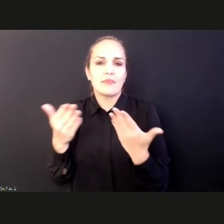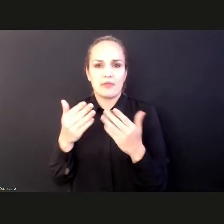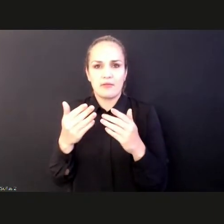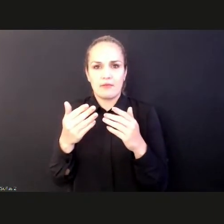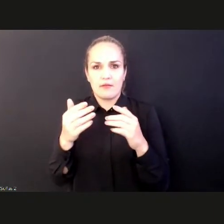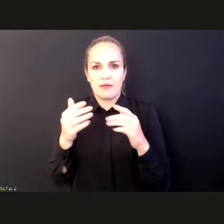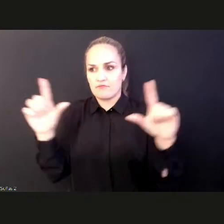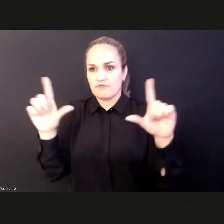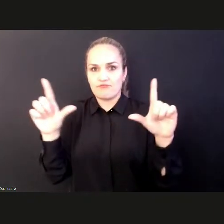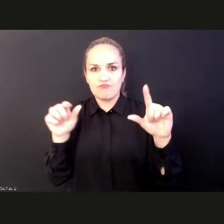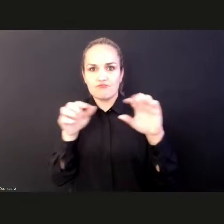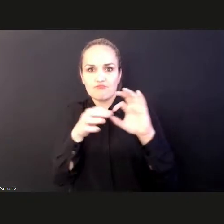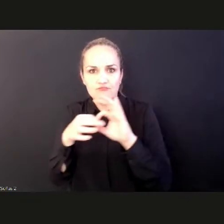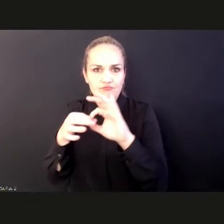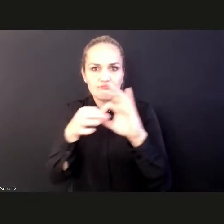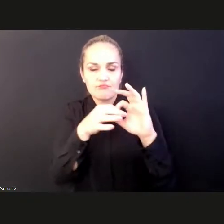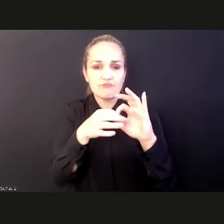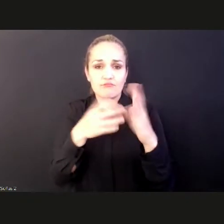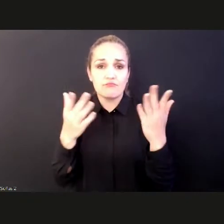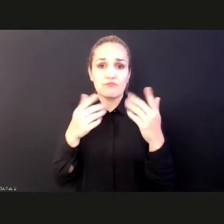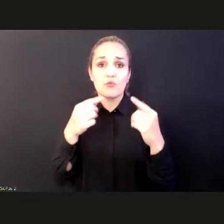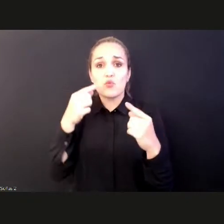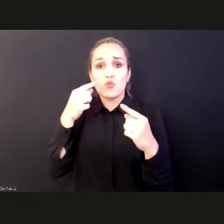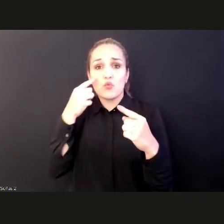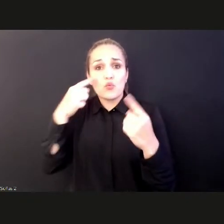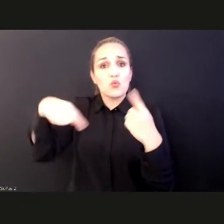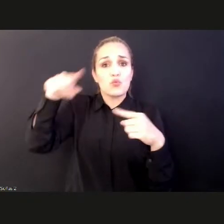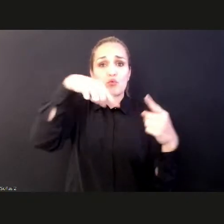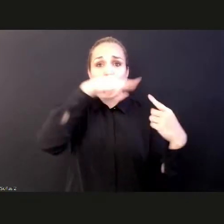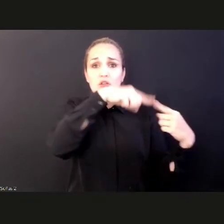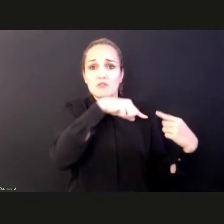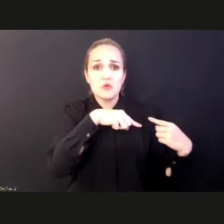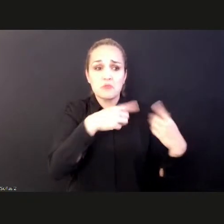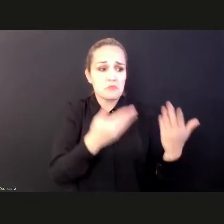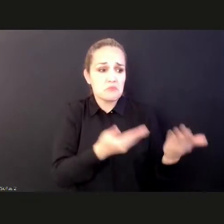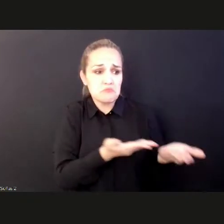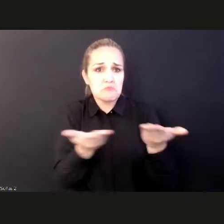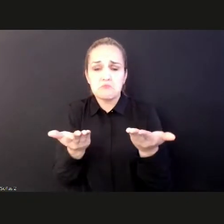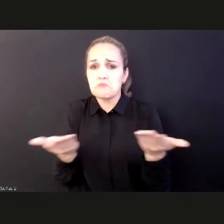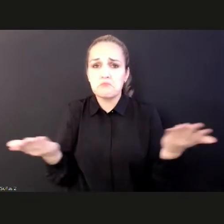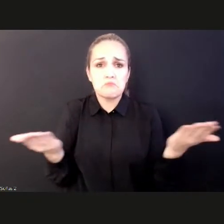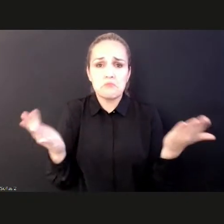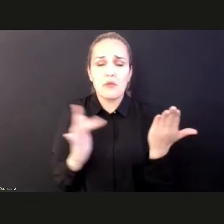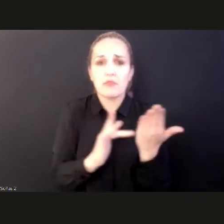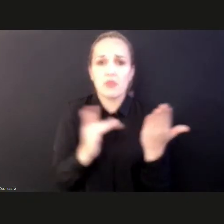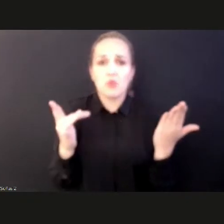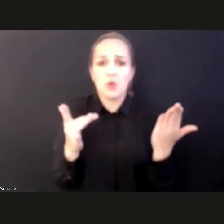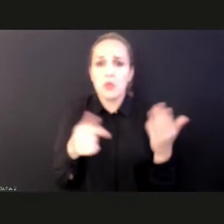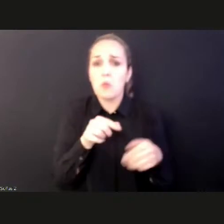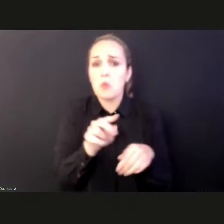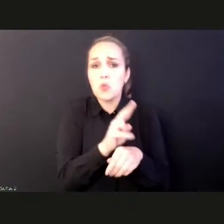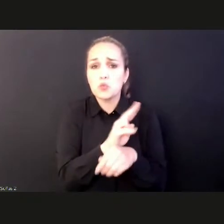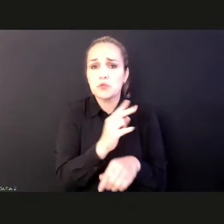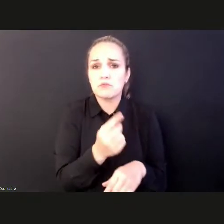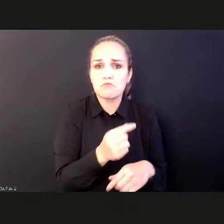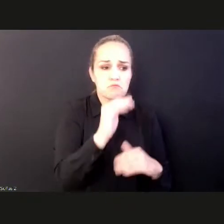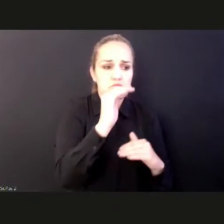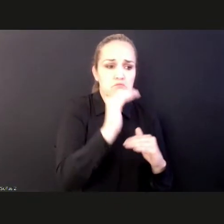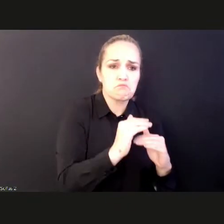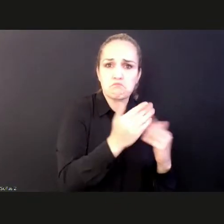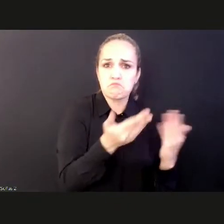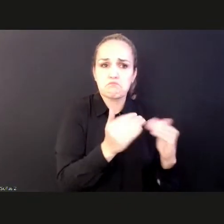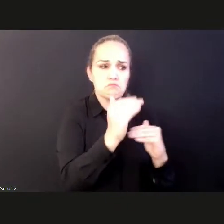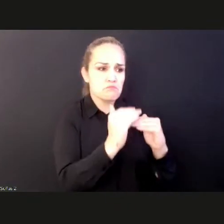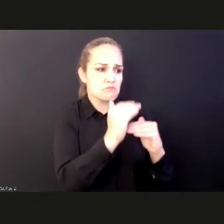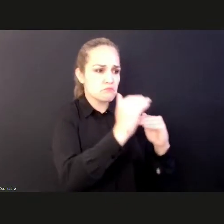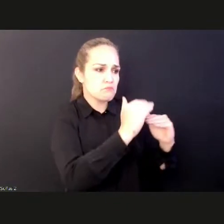offer. Technology and data are very useful also for disaster risk reduction and management. And last but not least, I